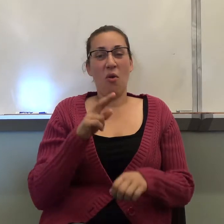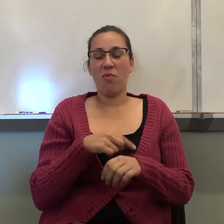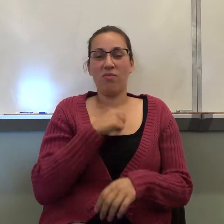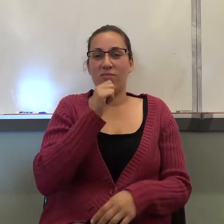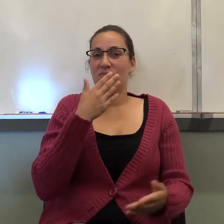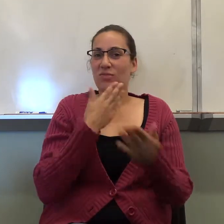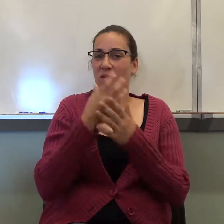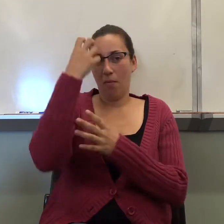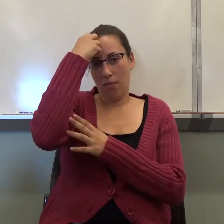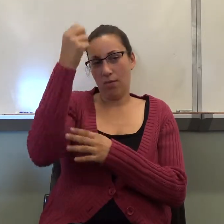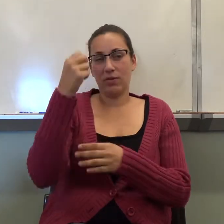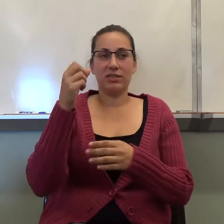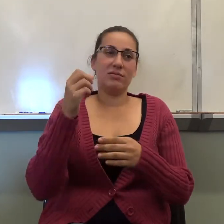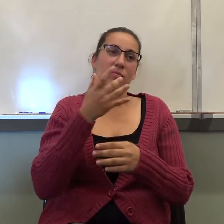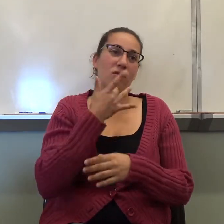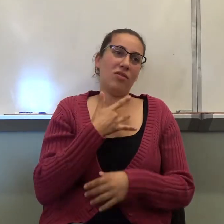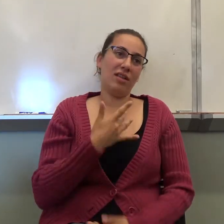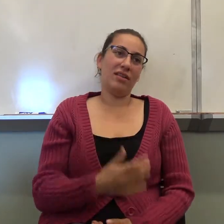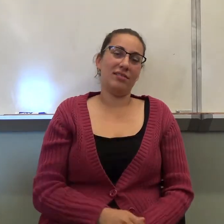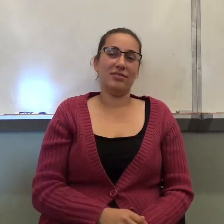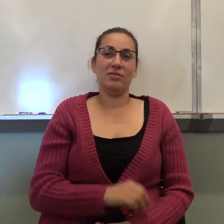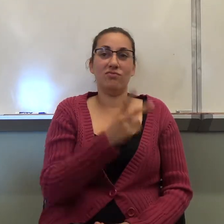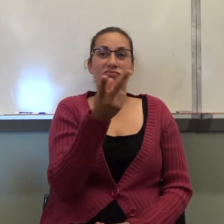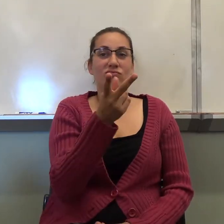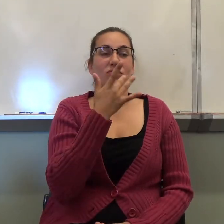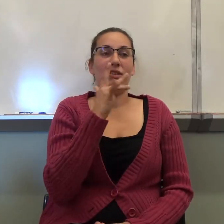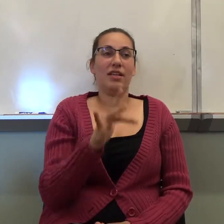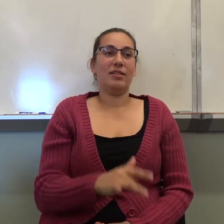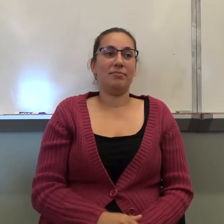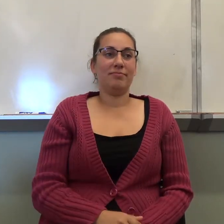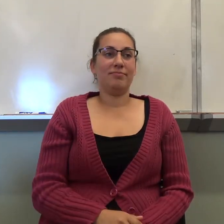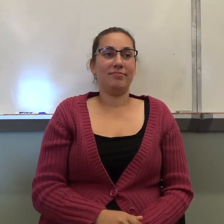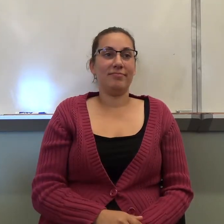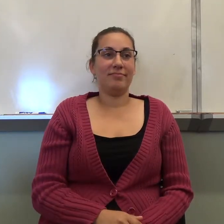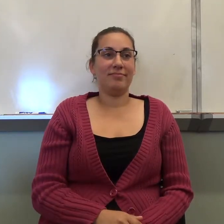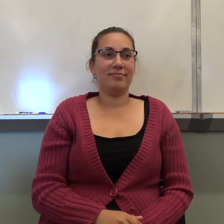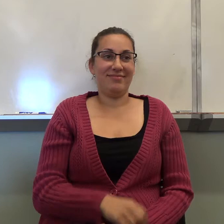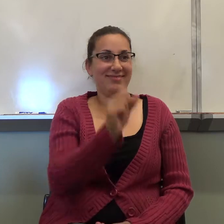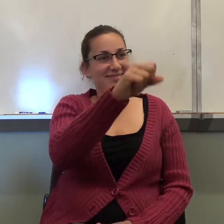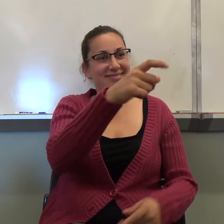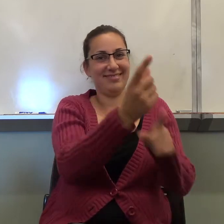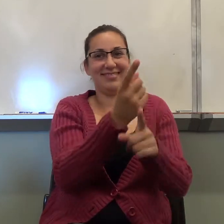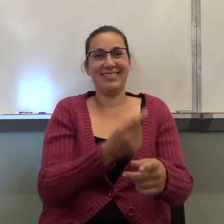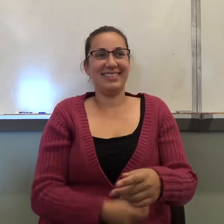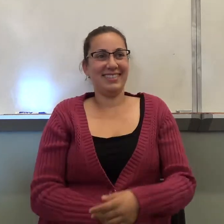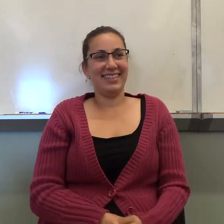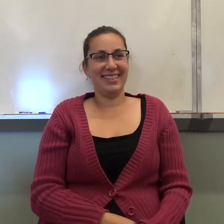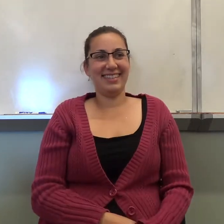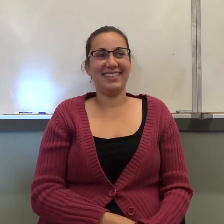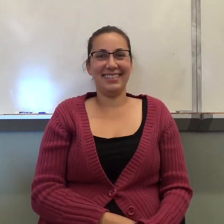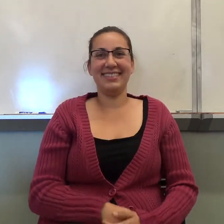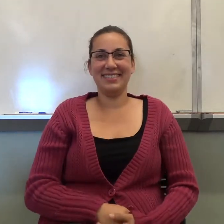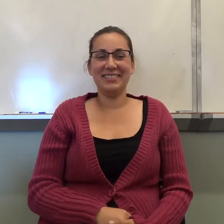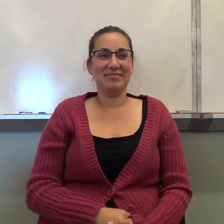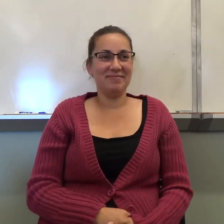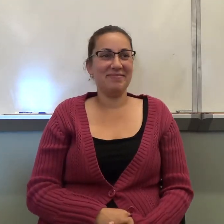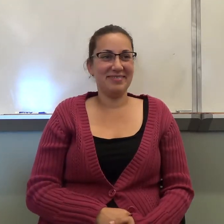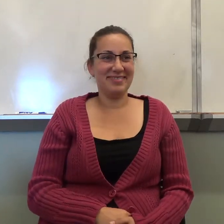addition or change sign or negative, or just look at the signs. Minus, plus, plus.